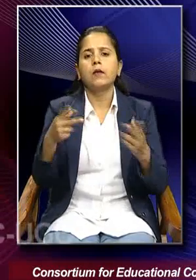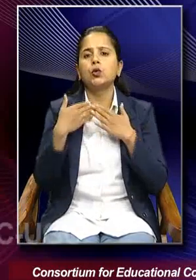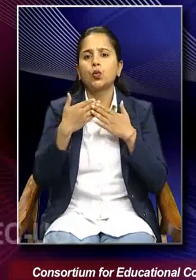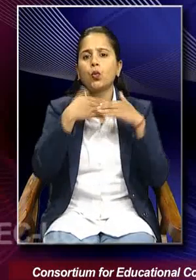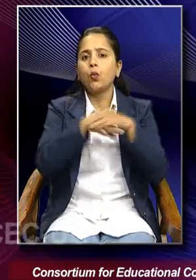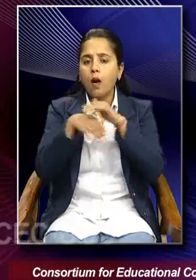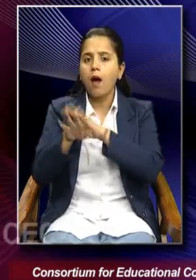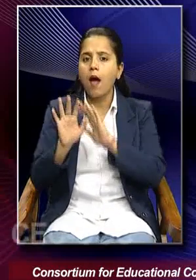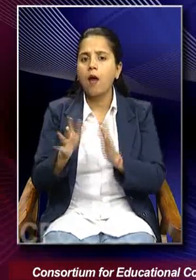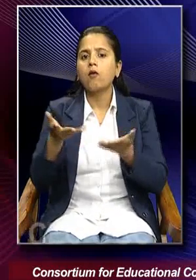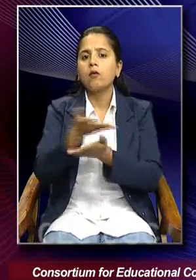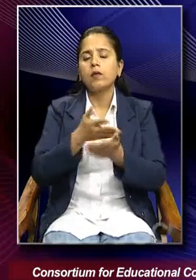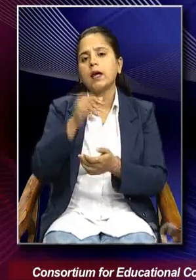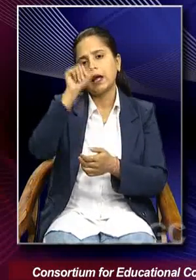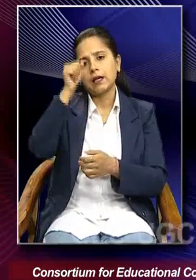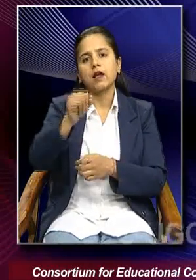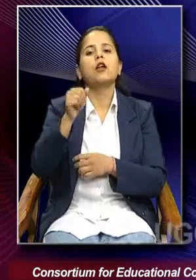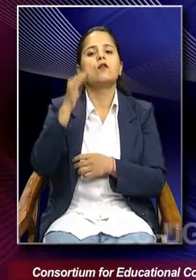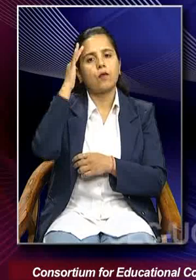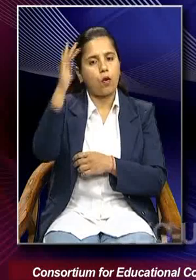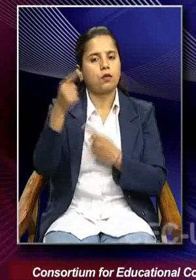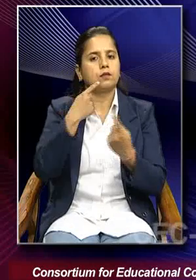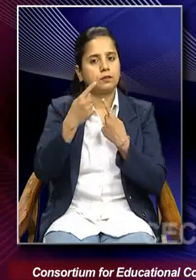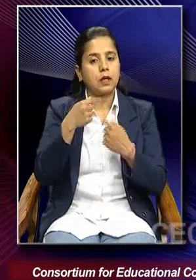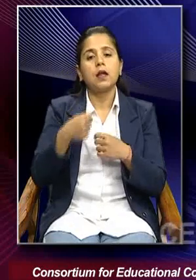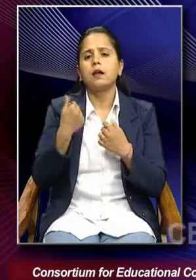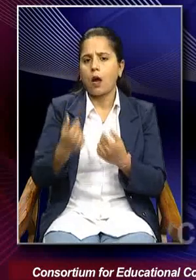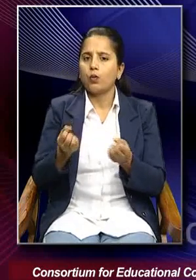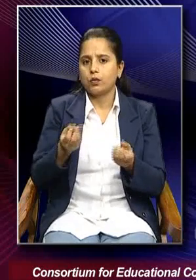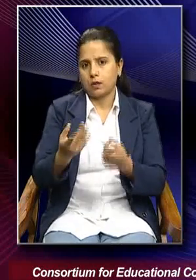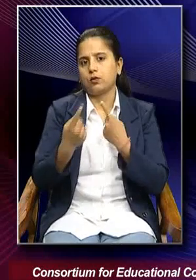of Indian philosophy. So, let us begin.